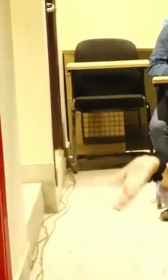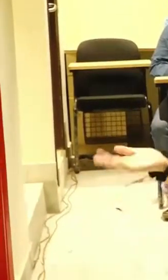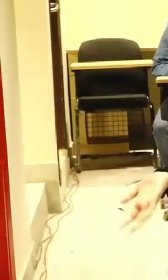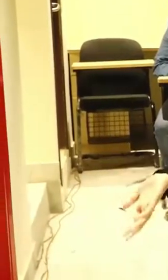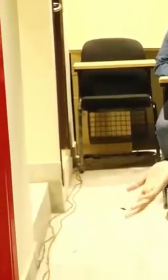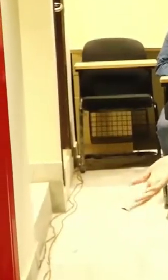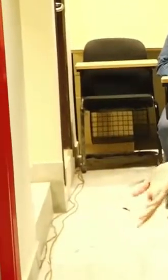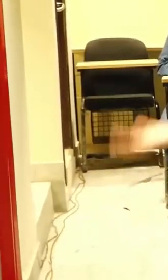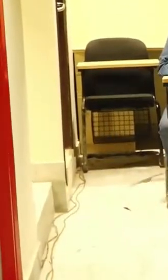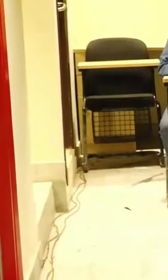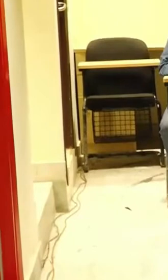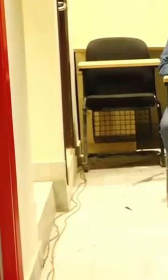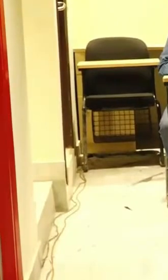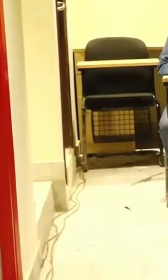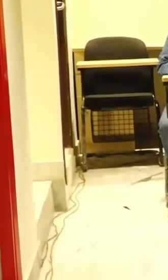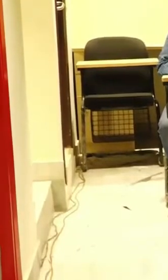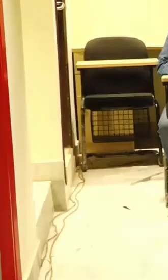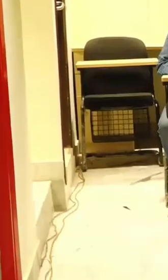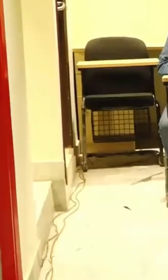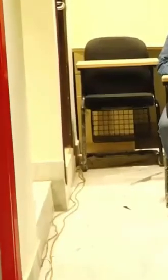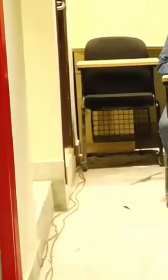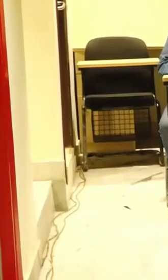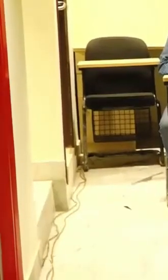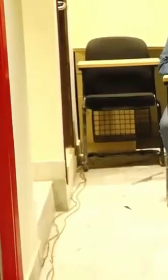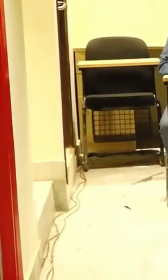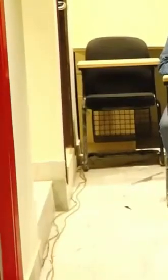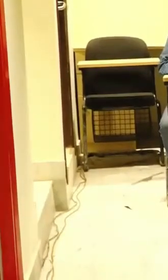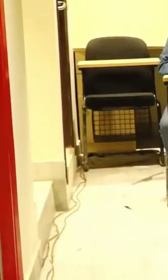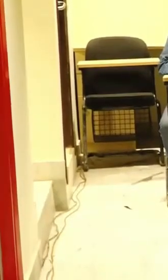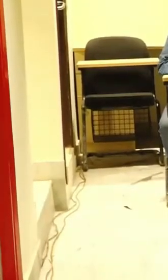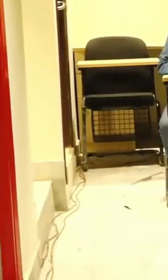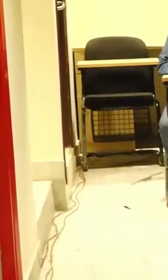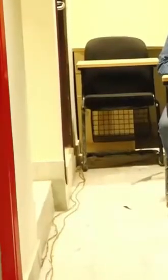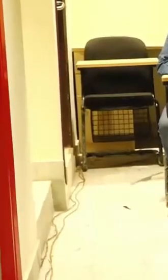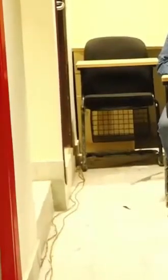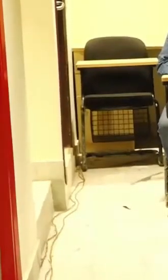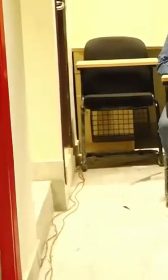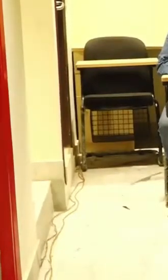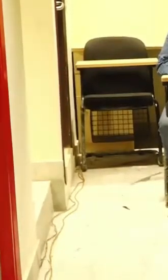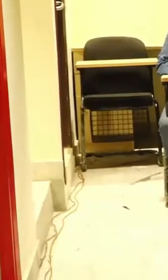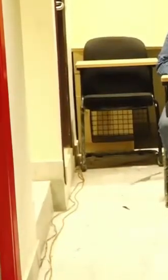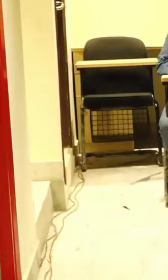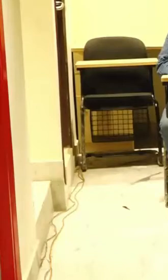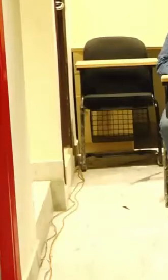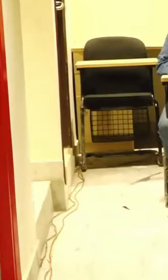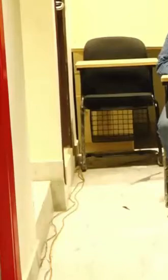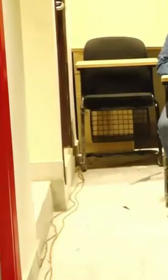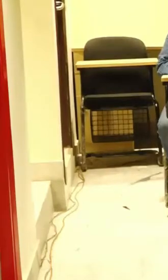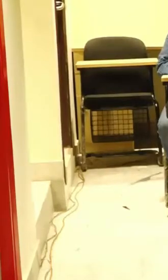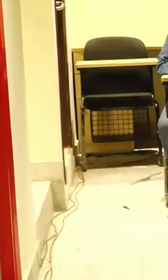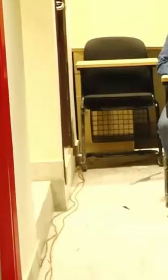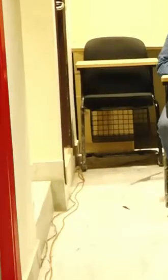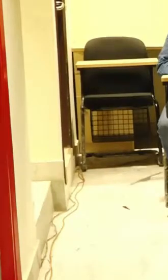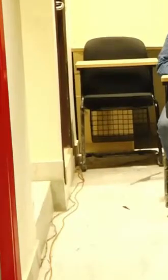interpreted DPSP as a part of Article 21, certain rights. For instance, legal aid, primary education.